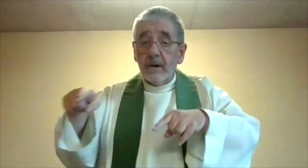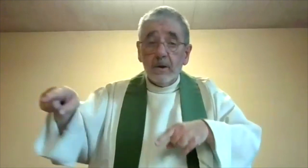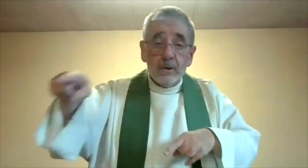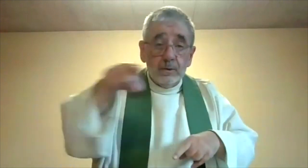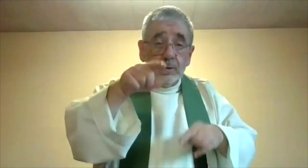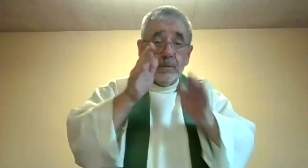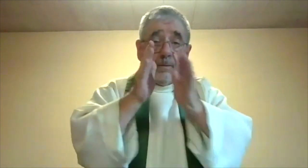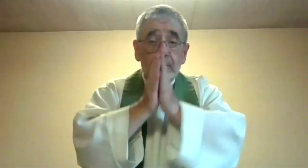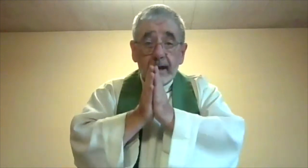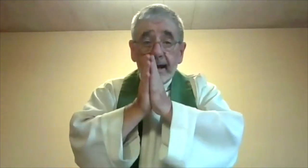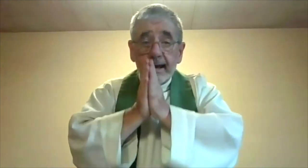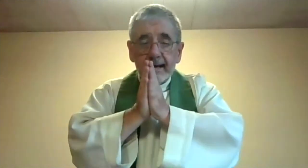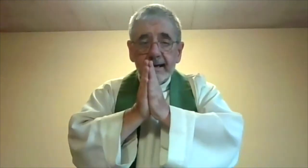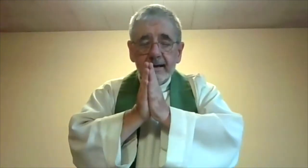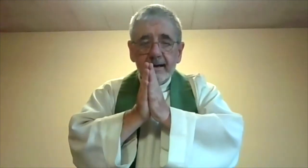He had said,